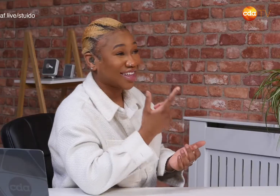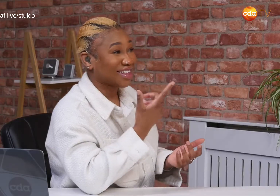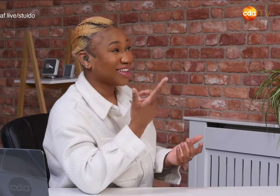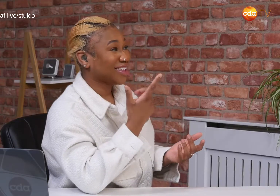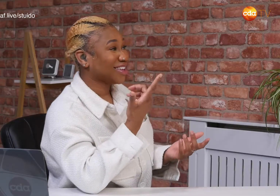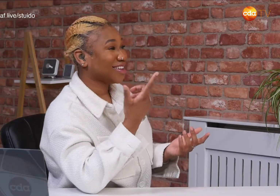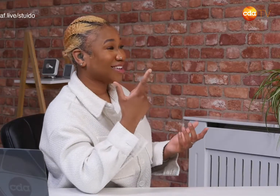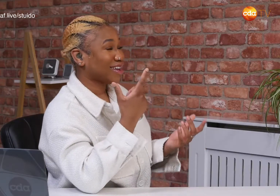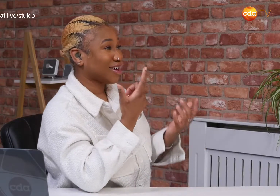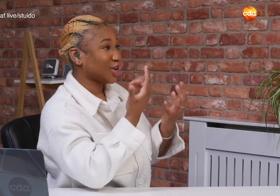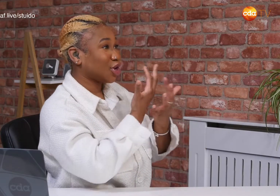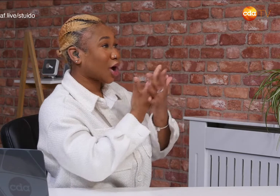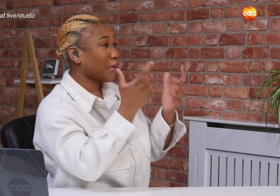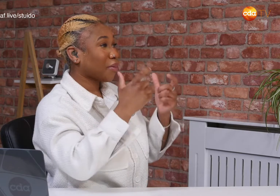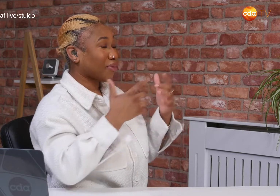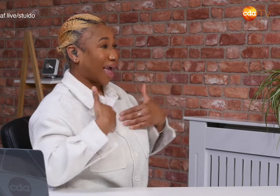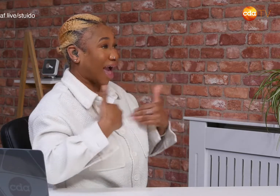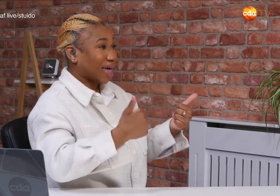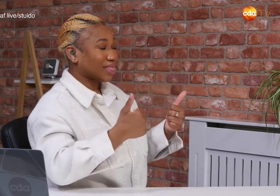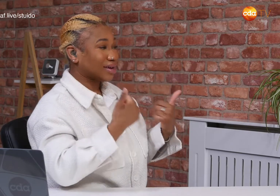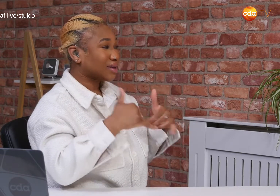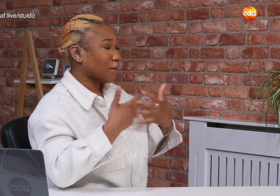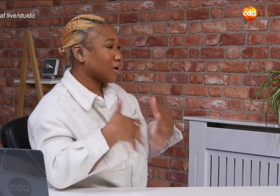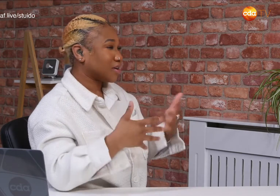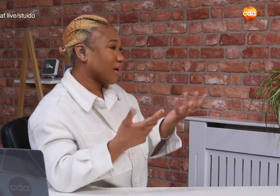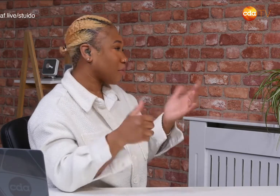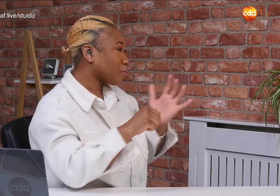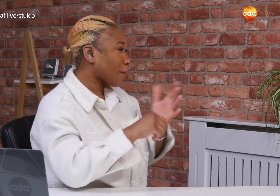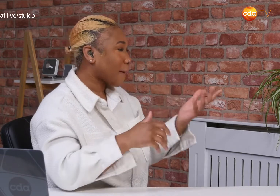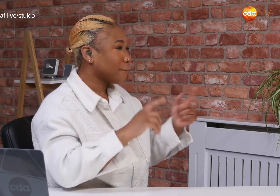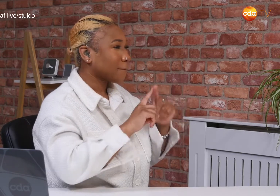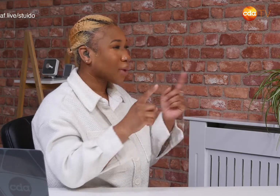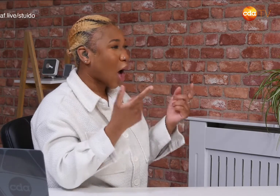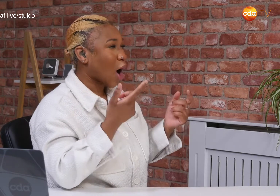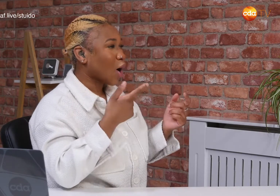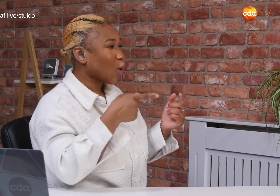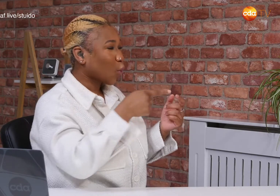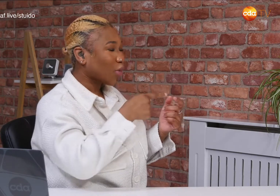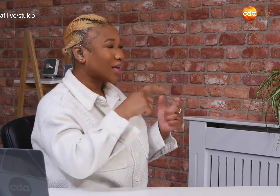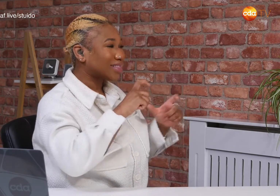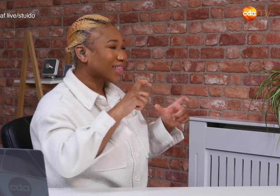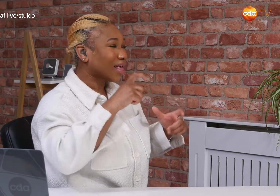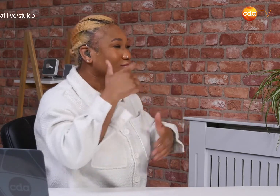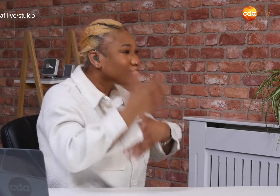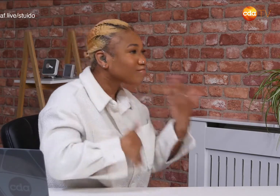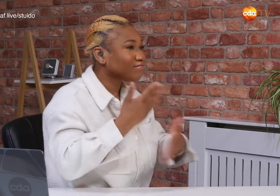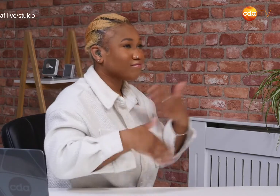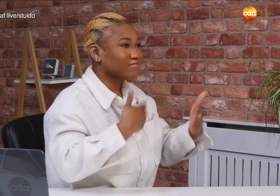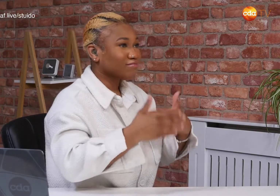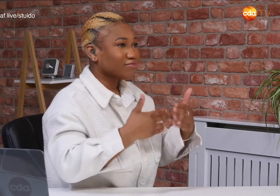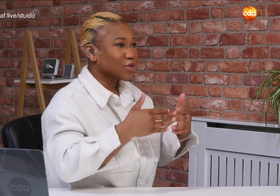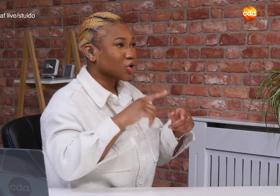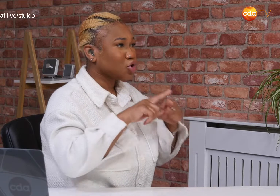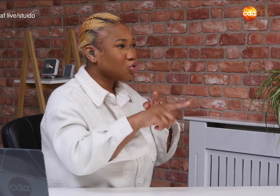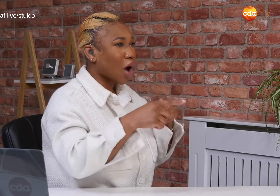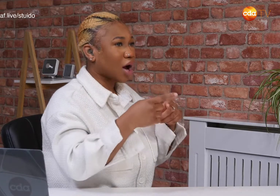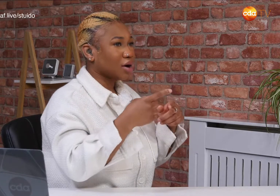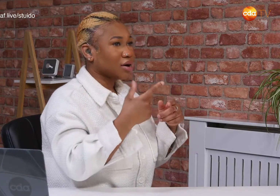Oh my goodness, how amazing. I'm sure that lots and lots of people, they're perfectly healthy and they don't have things,